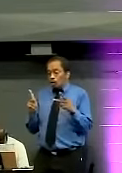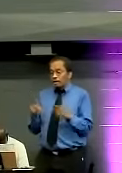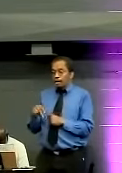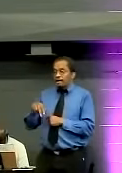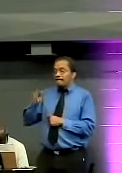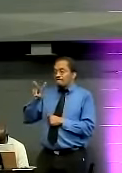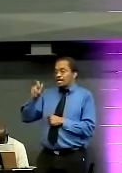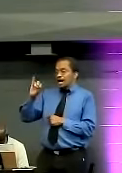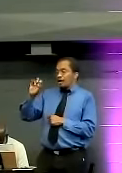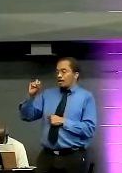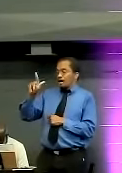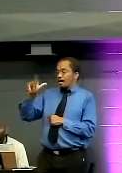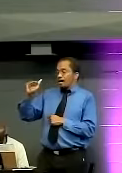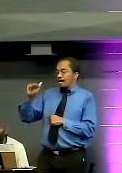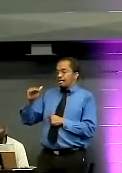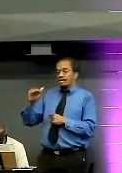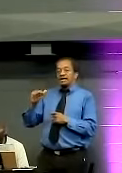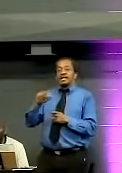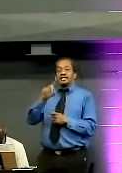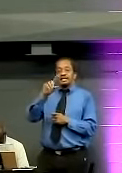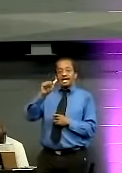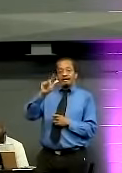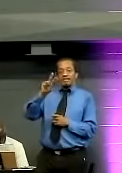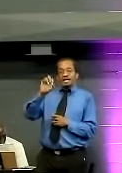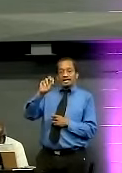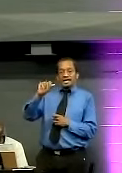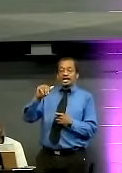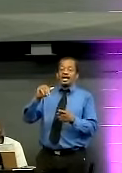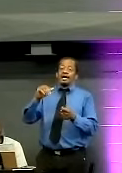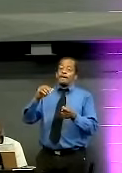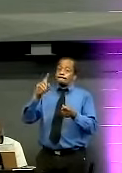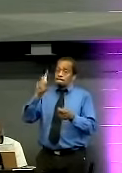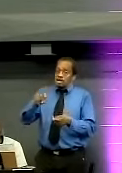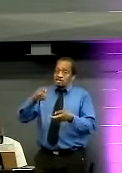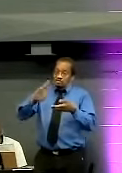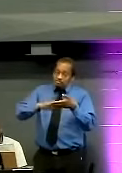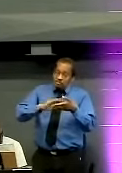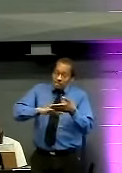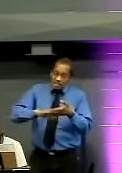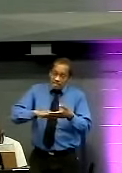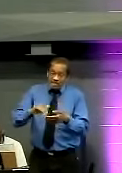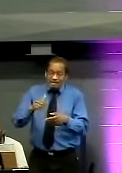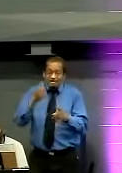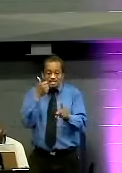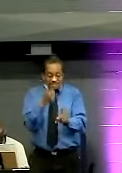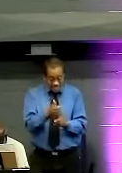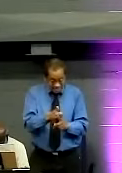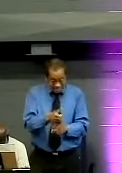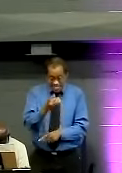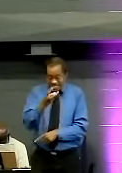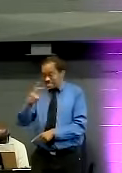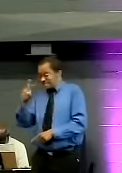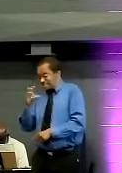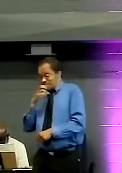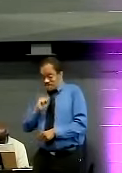Davis had to forgive herself, her 6-year-old self. Really, what she found out in therapy, she